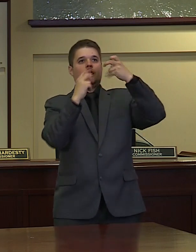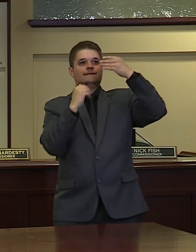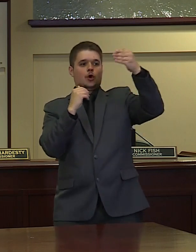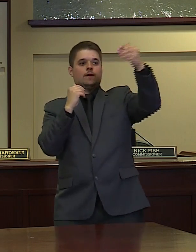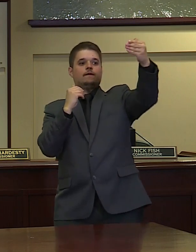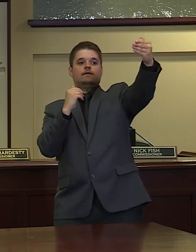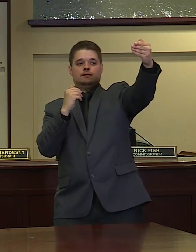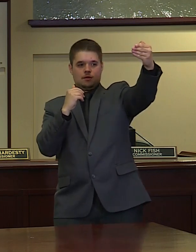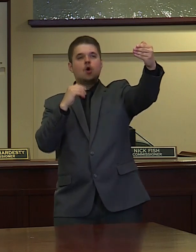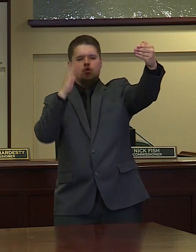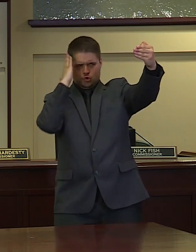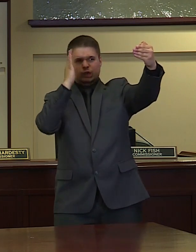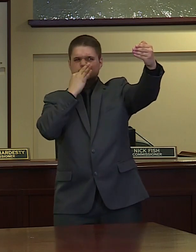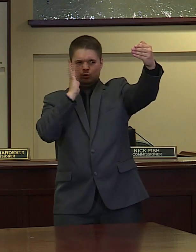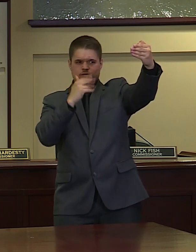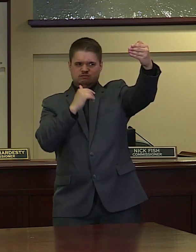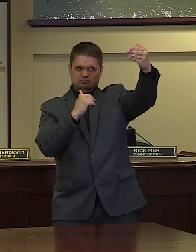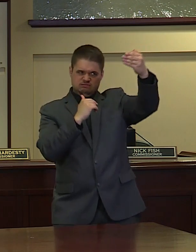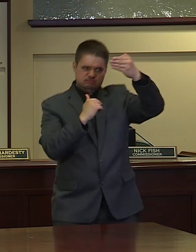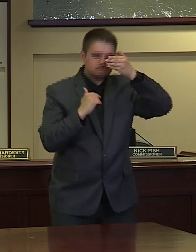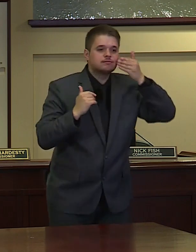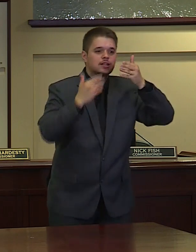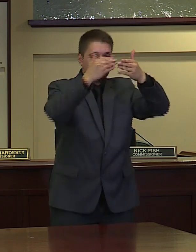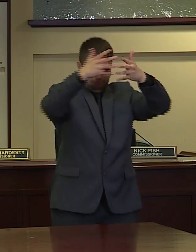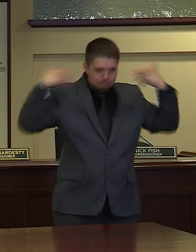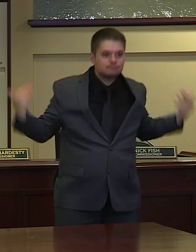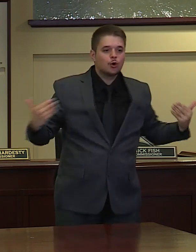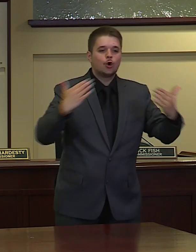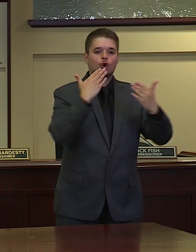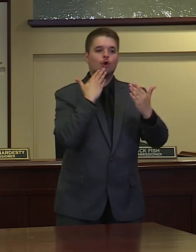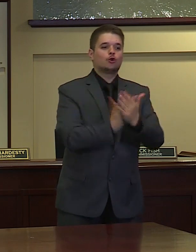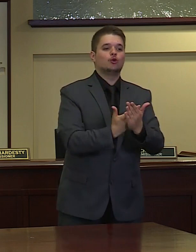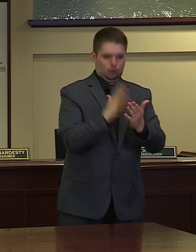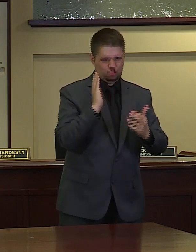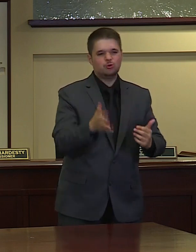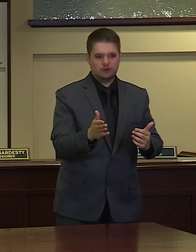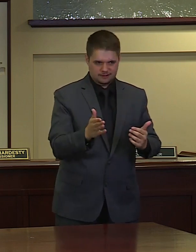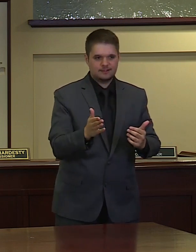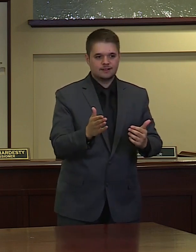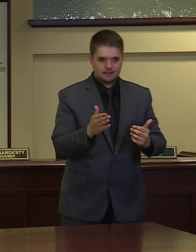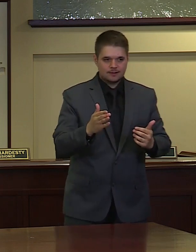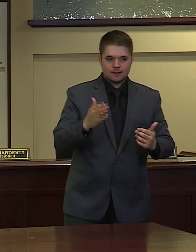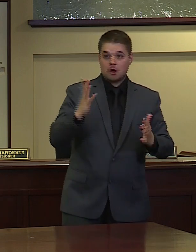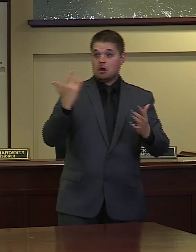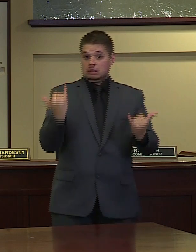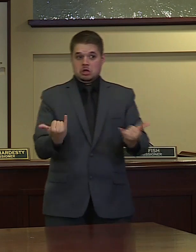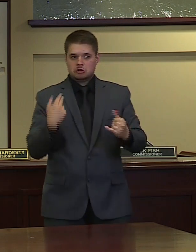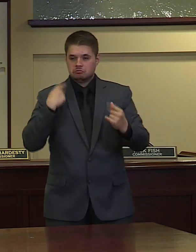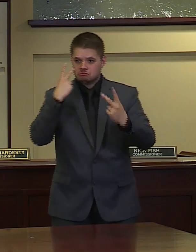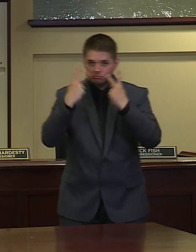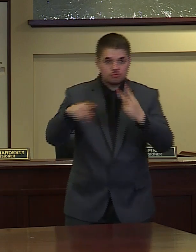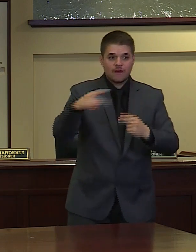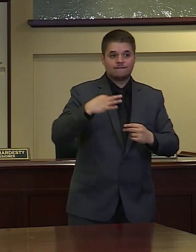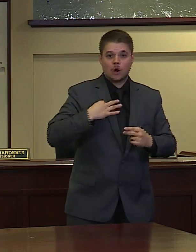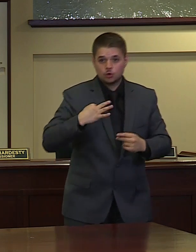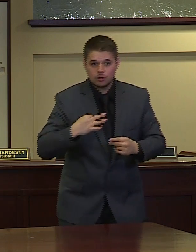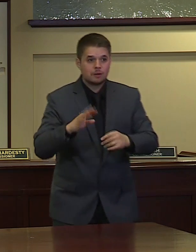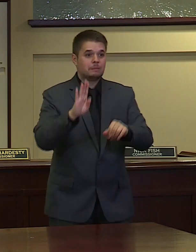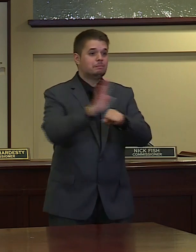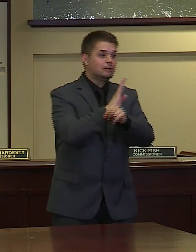Portland. I've watched it. I've seen it. I've seen the volunteers come, the contractors, the business owners,